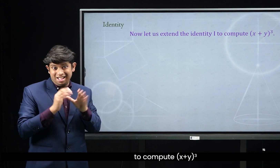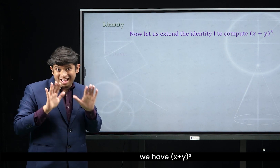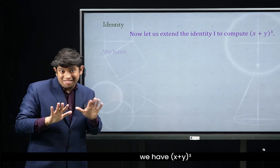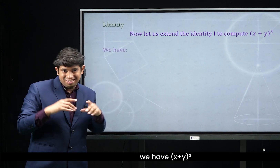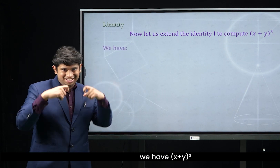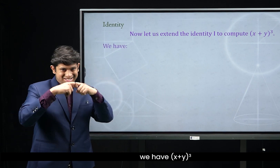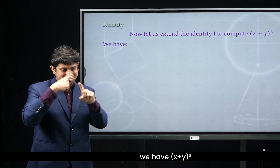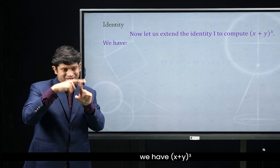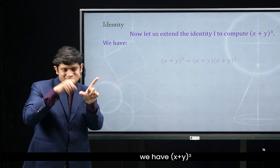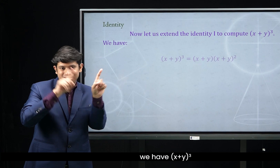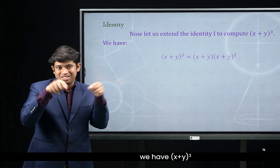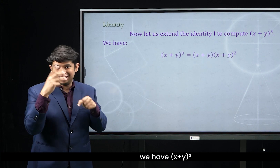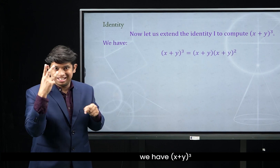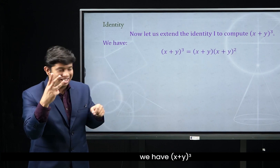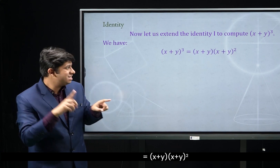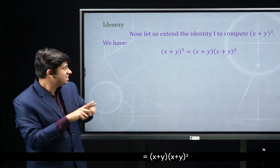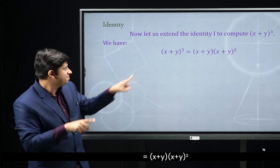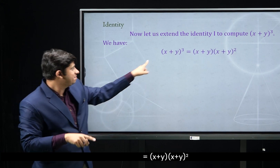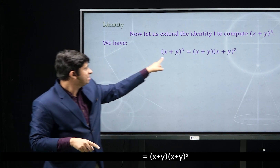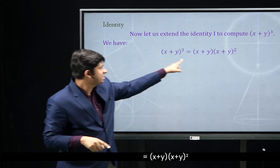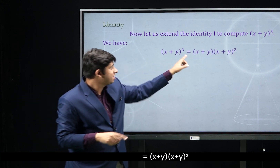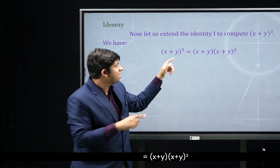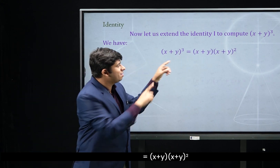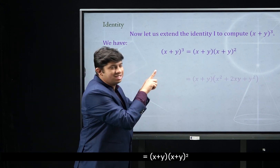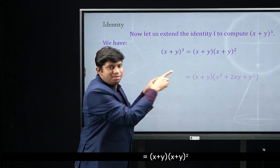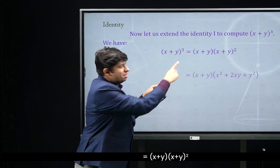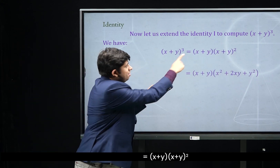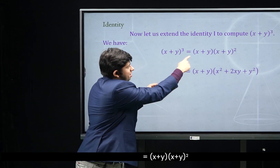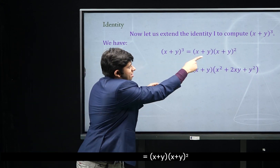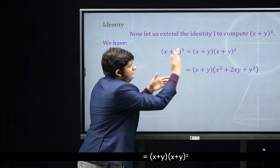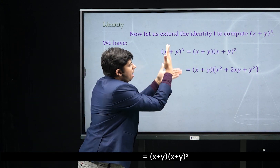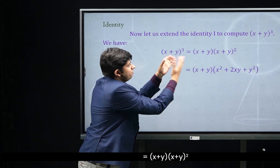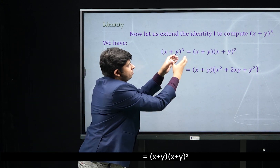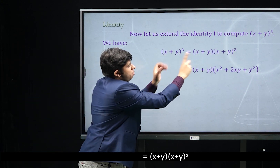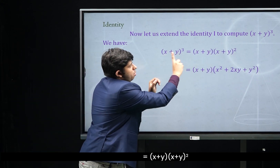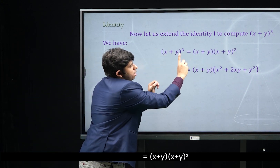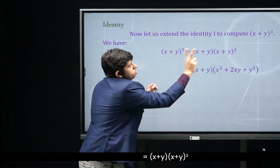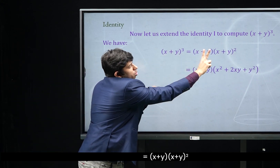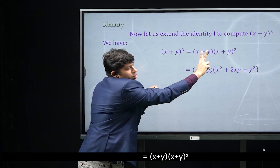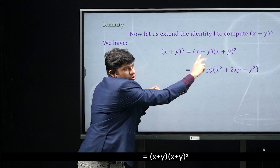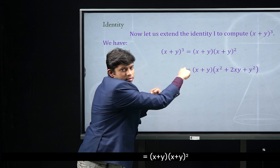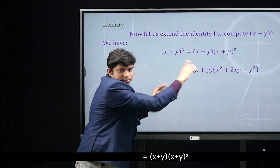We have x plus y whole cube is equal to x plus y into x plus y whole square.